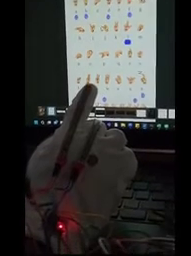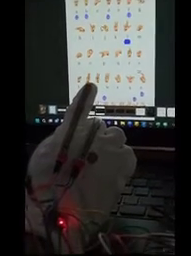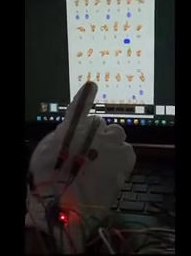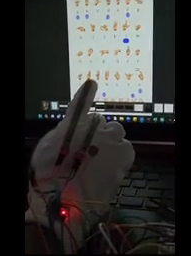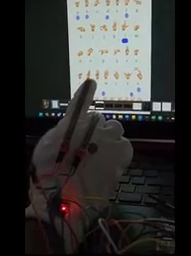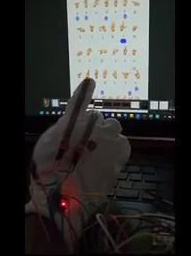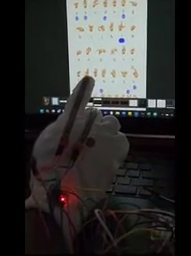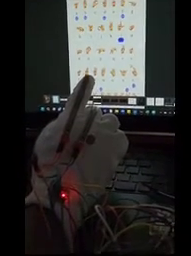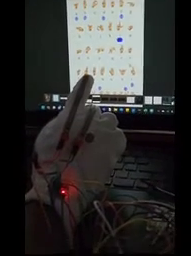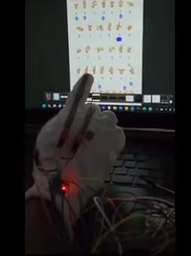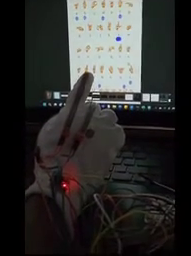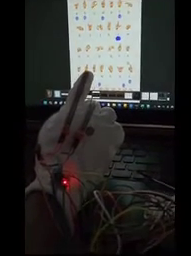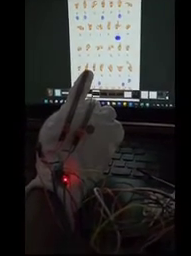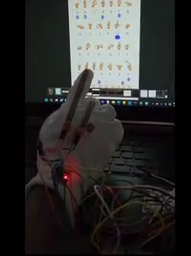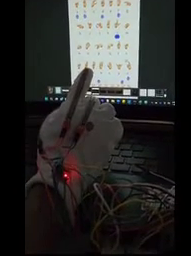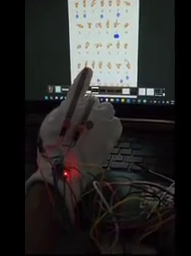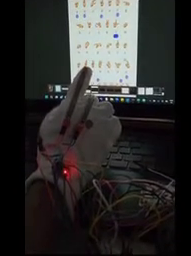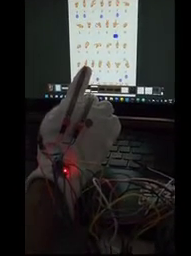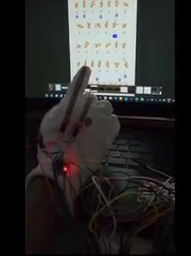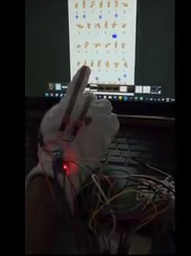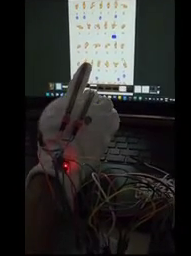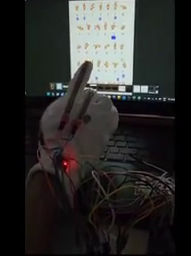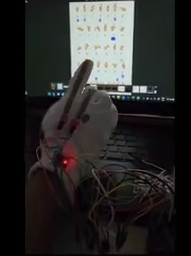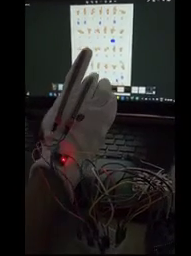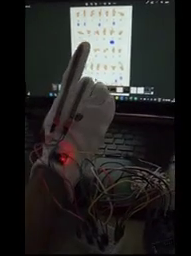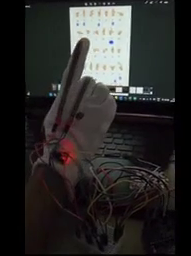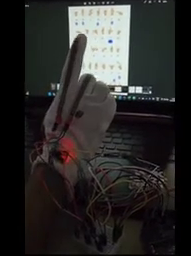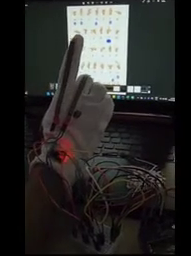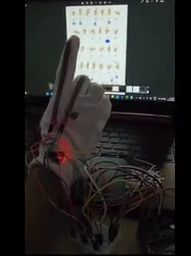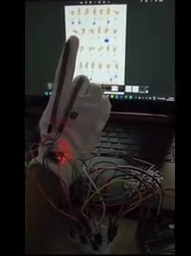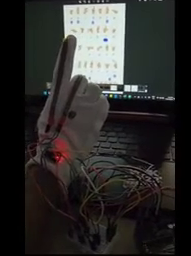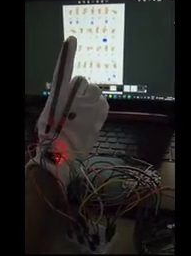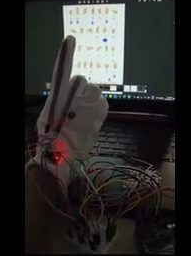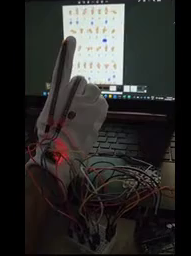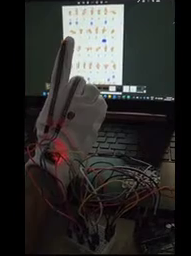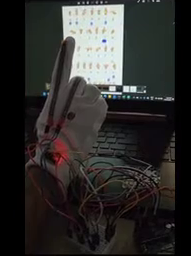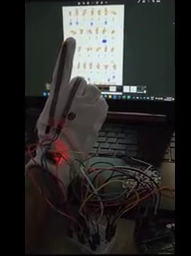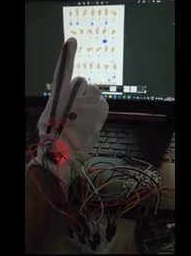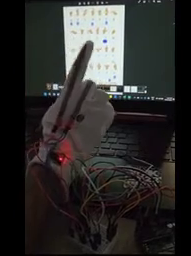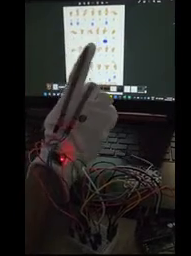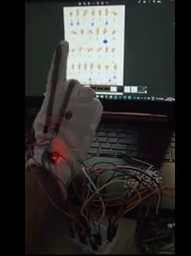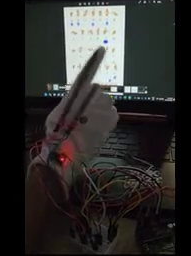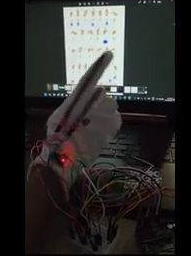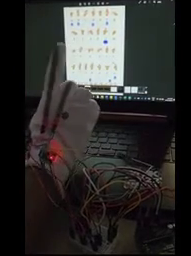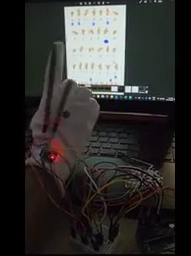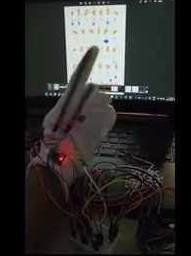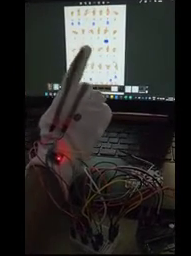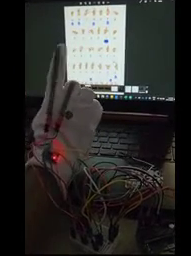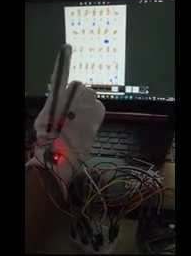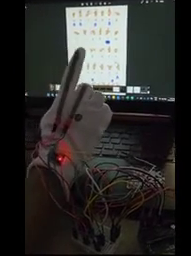the gyroscope. So let's try that out. So let's make D first and then move it to